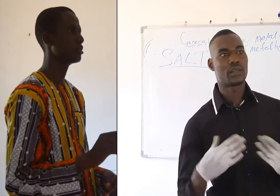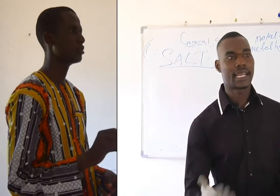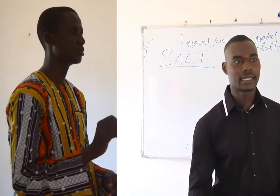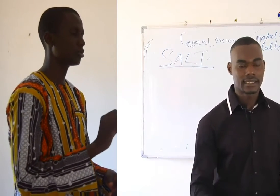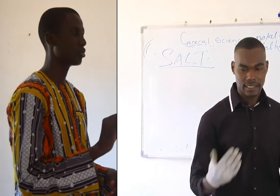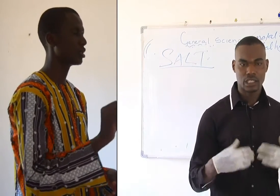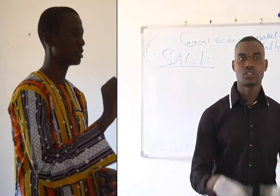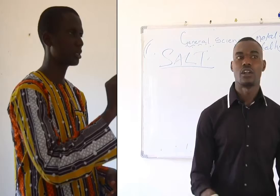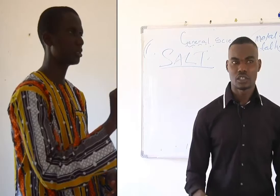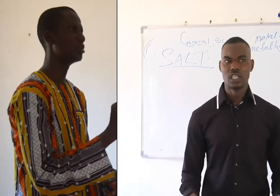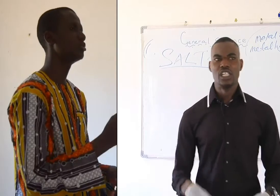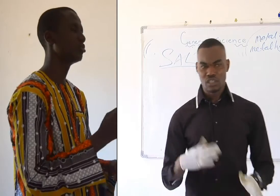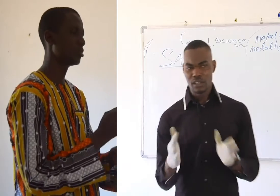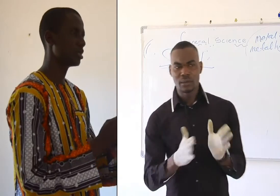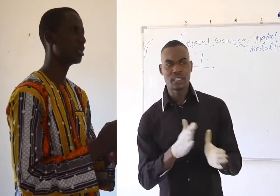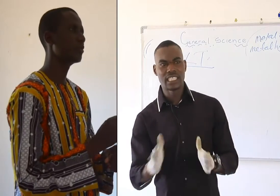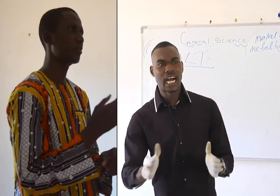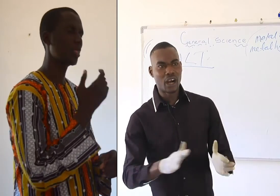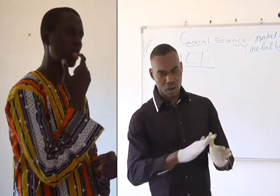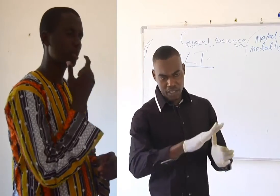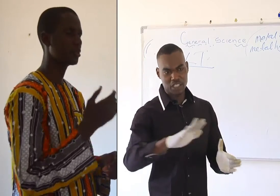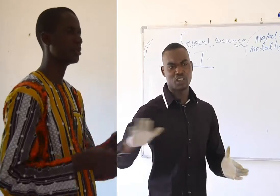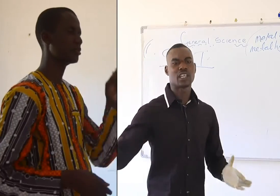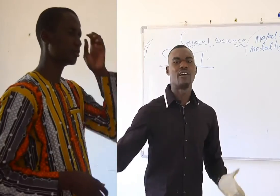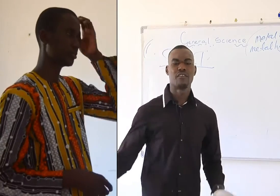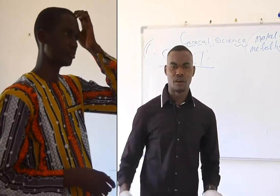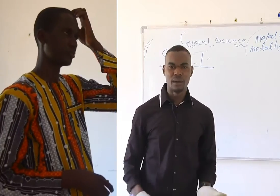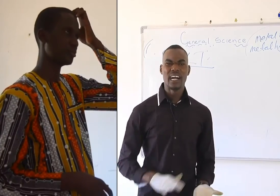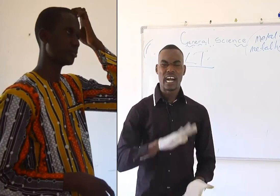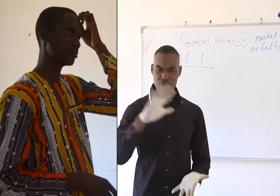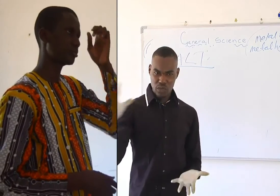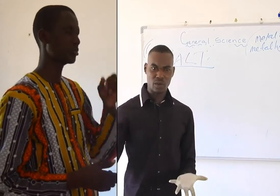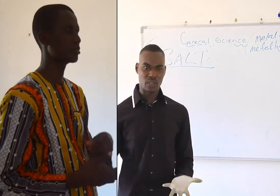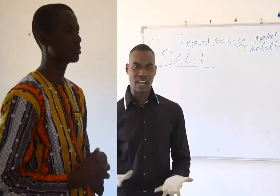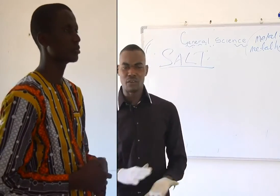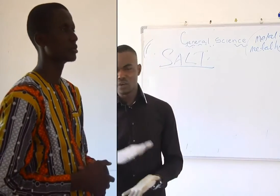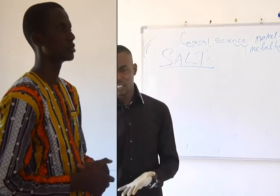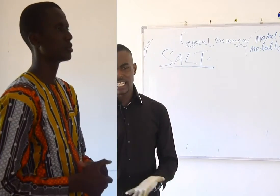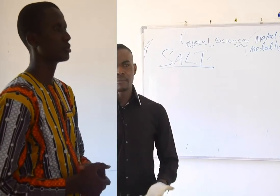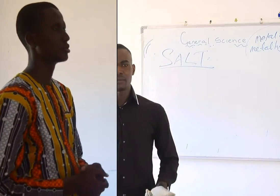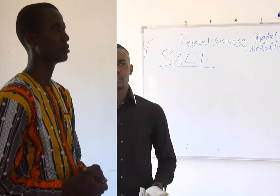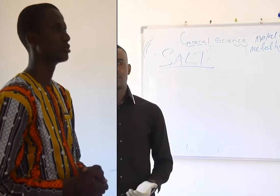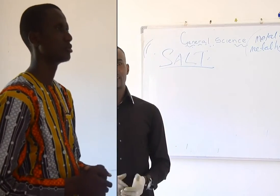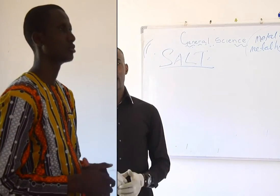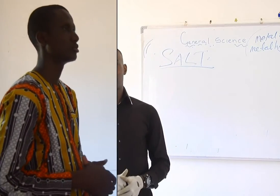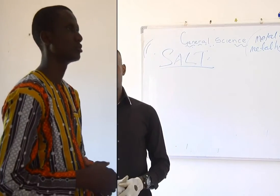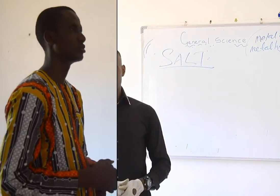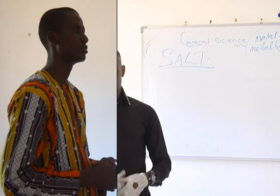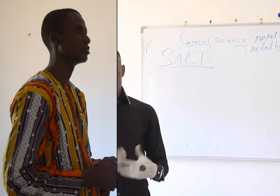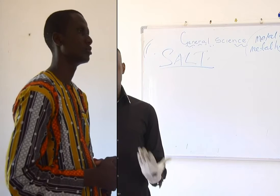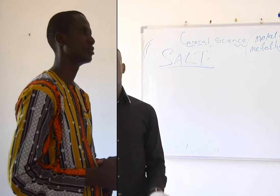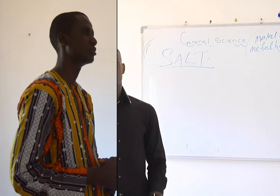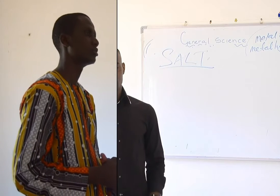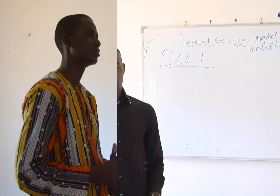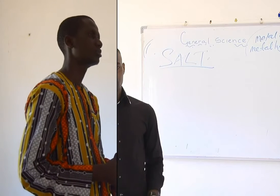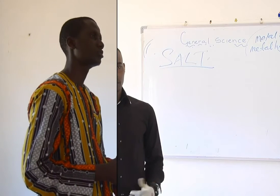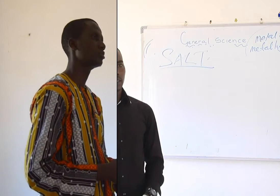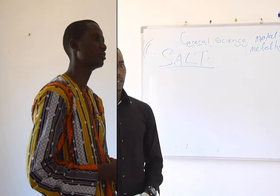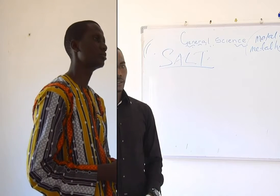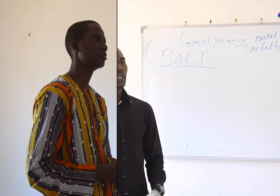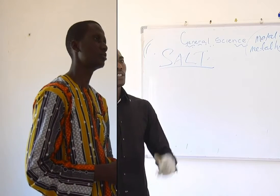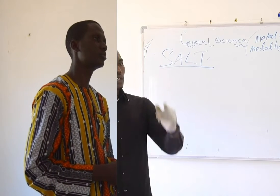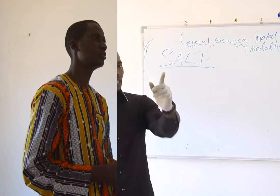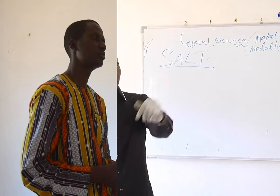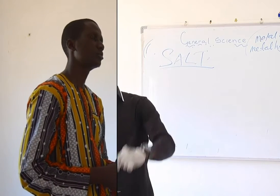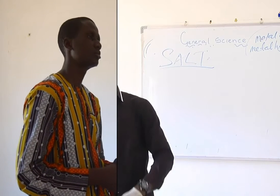sodium chloride, that's a salt. So we'll come to see how all these salts are formed. How do we come to have all these different type of salts,